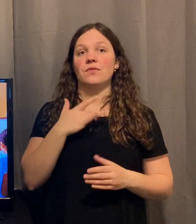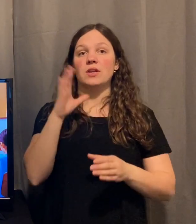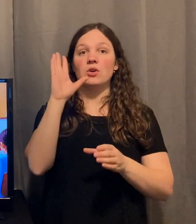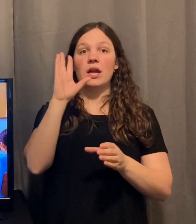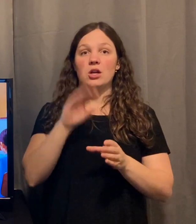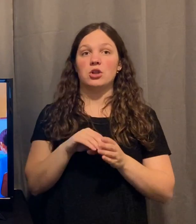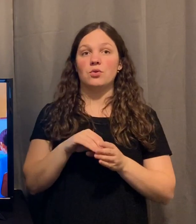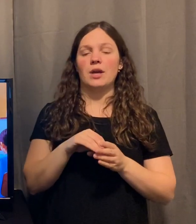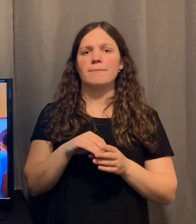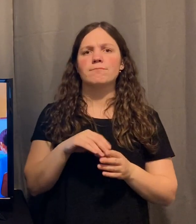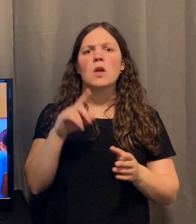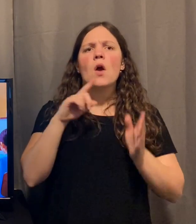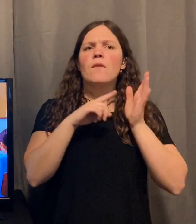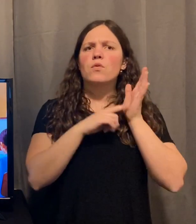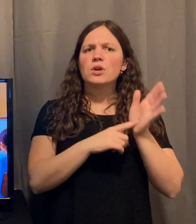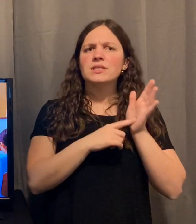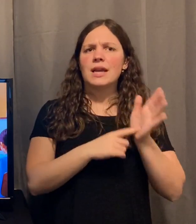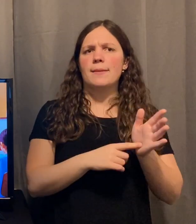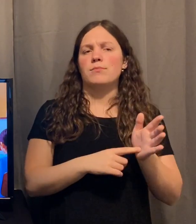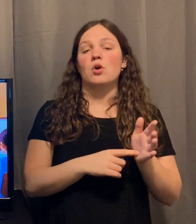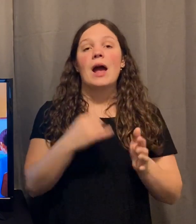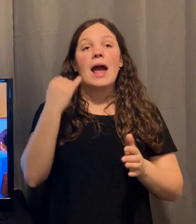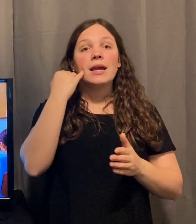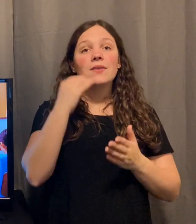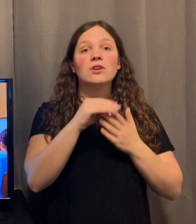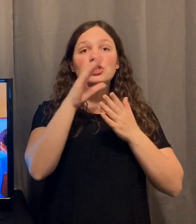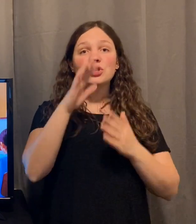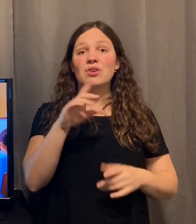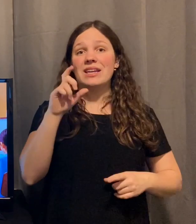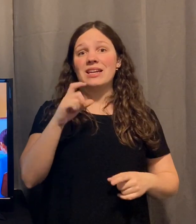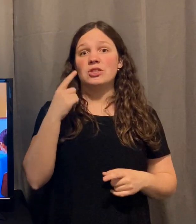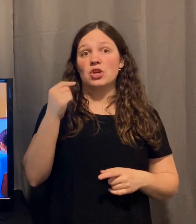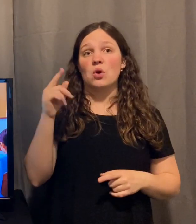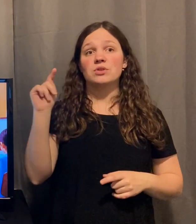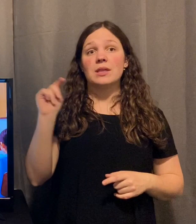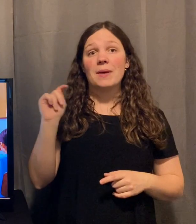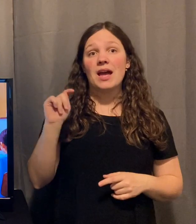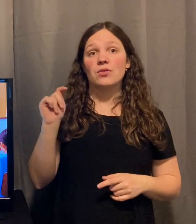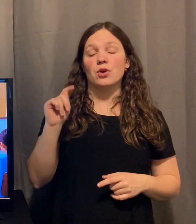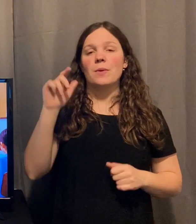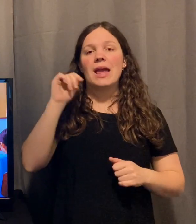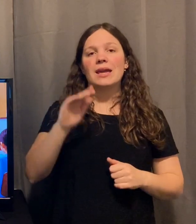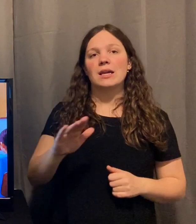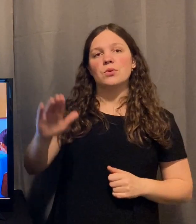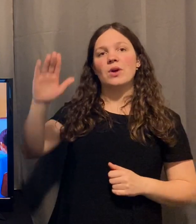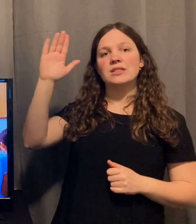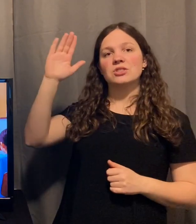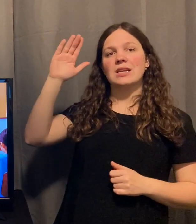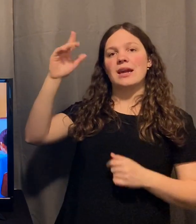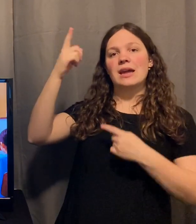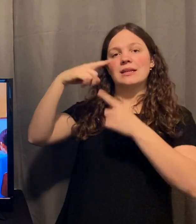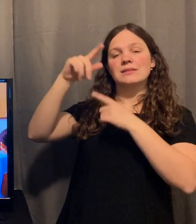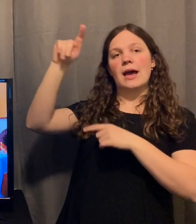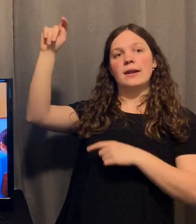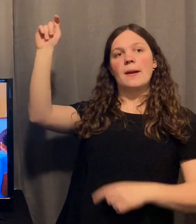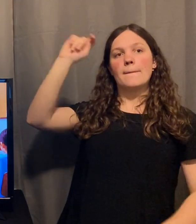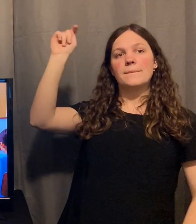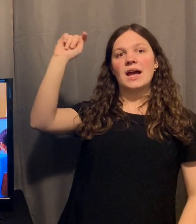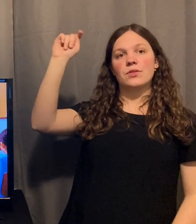feel included. For example, if a student needs to go to the bathroom, he can raise his hand and sign